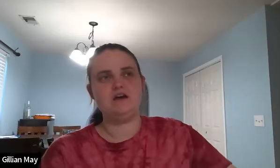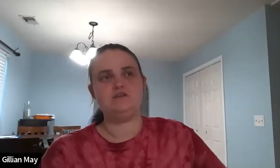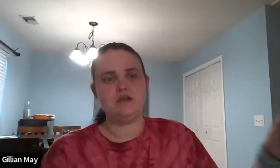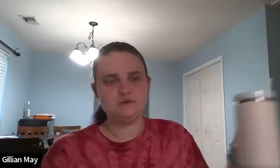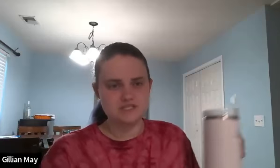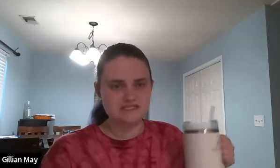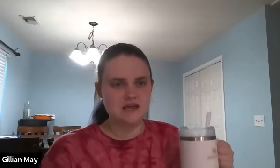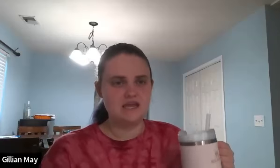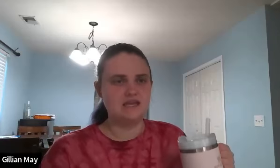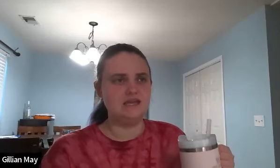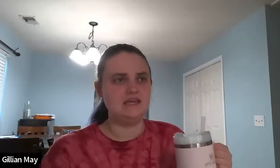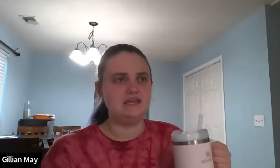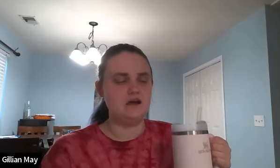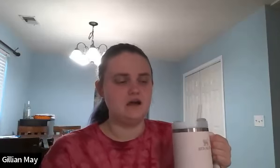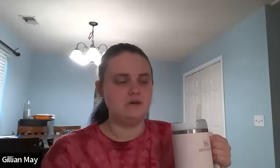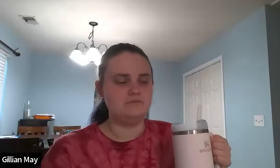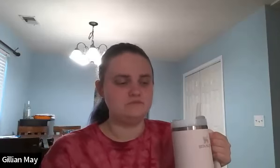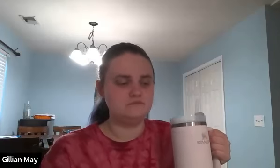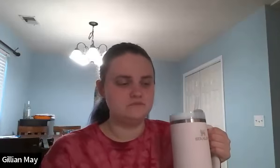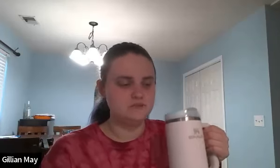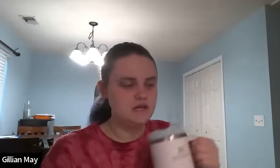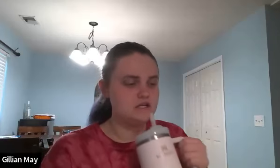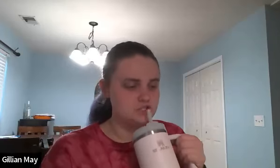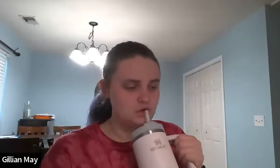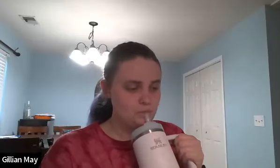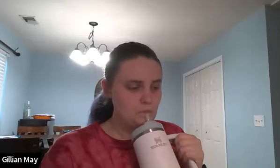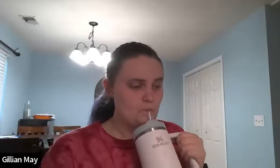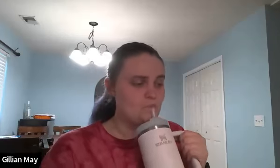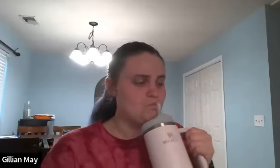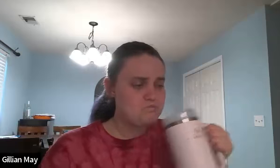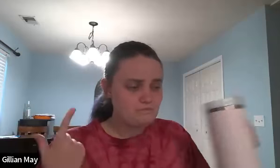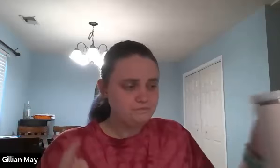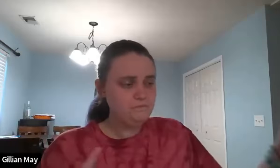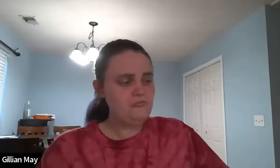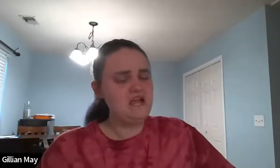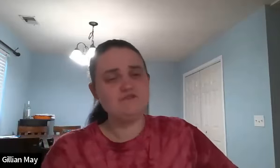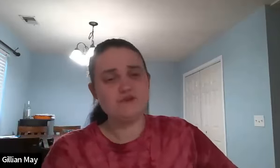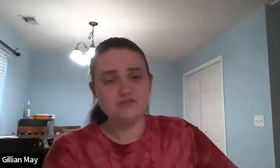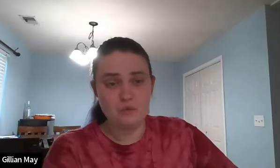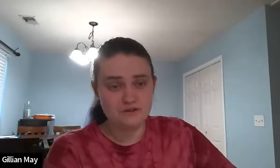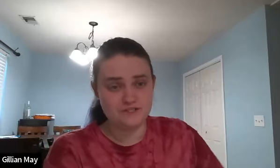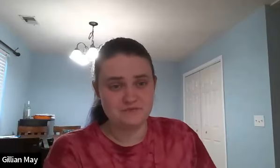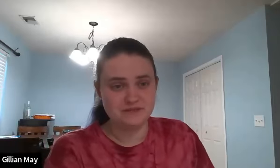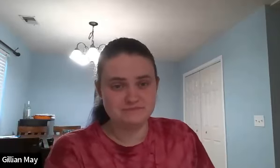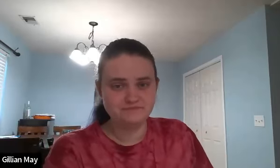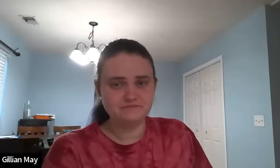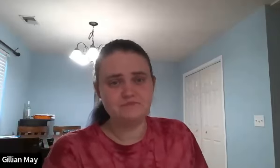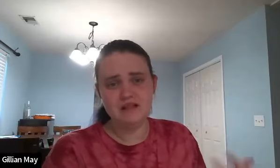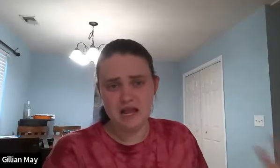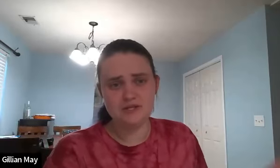other languages is like in Spanish, if you forget the word for something, how are you